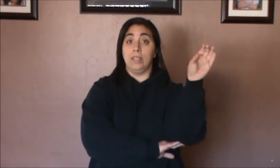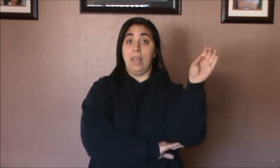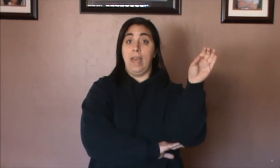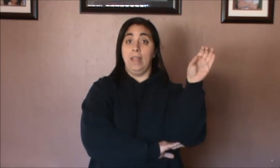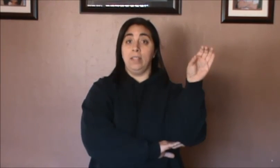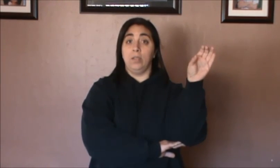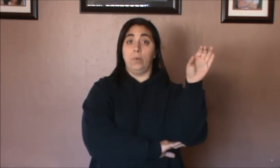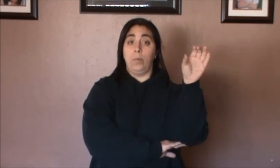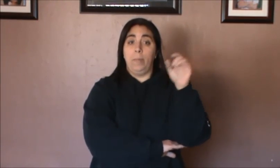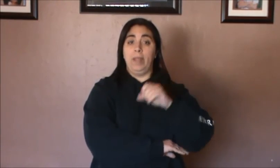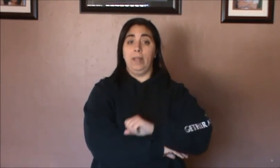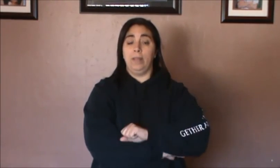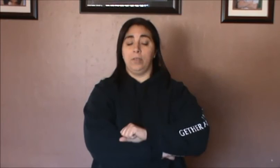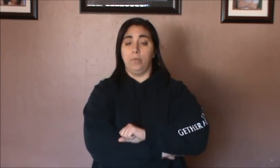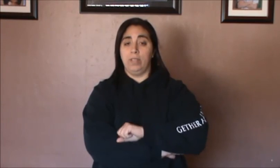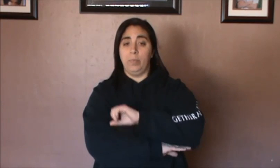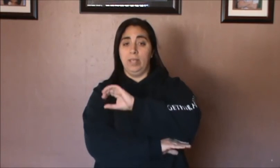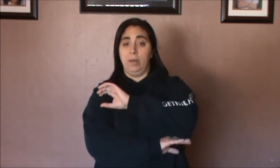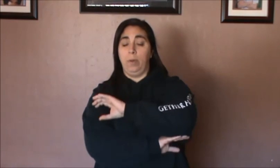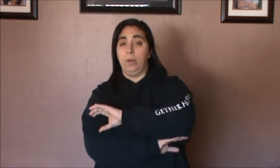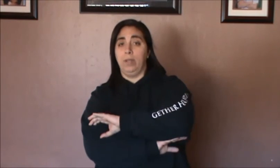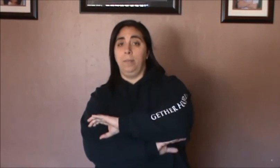is the end, so we'll repeat it. So Christmas and one more time.